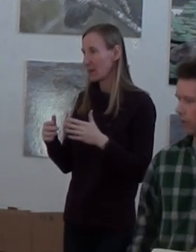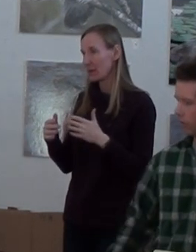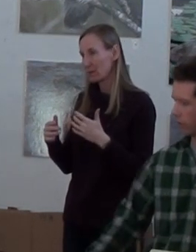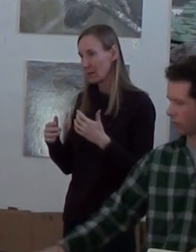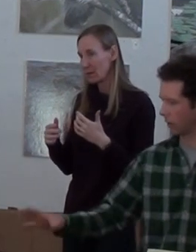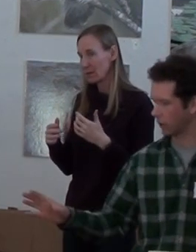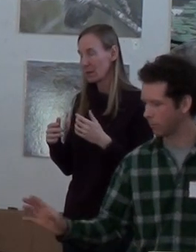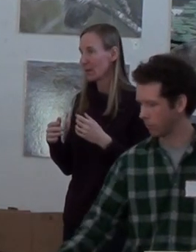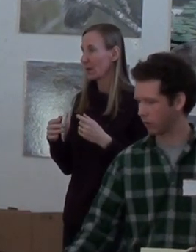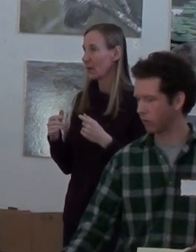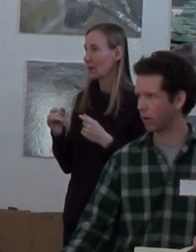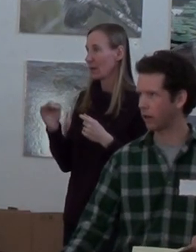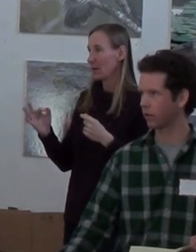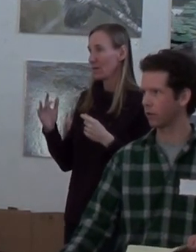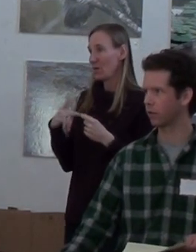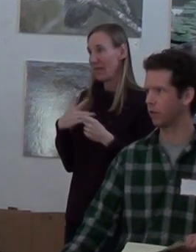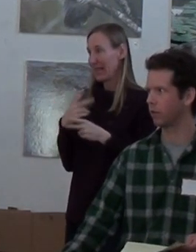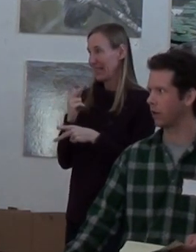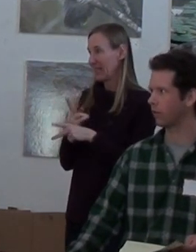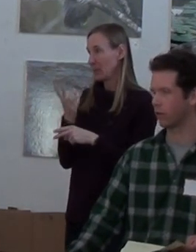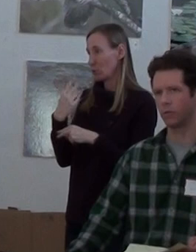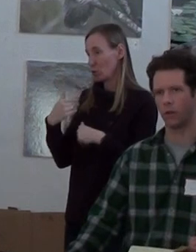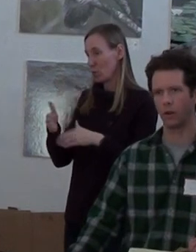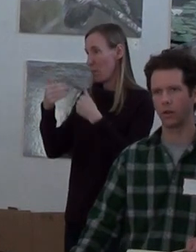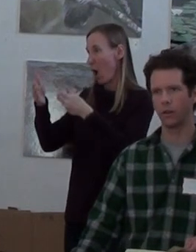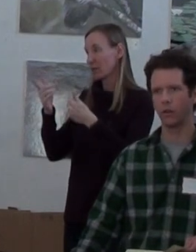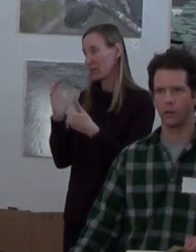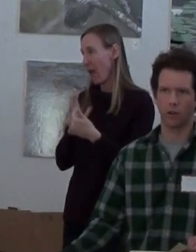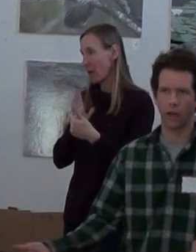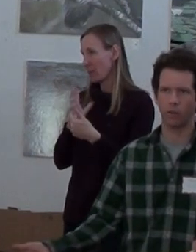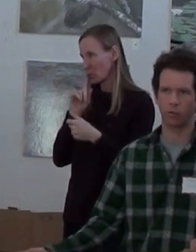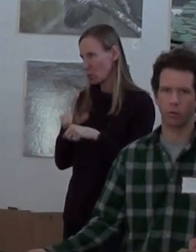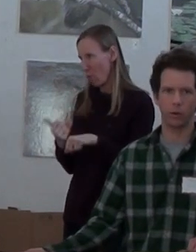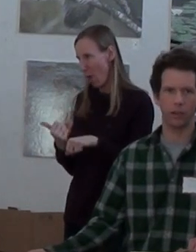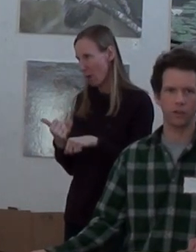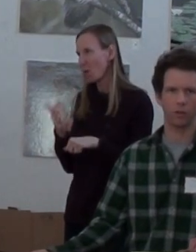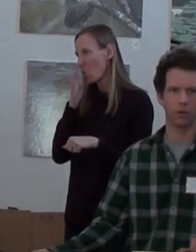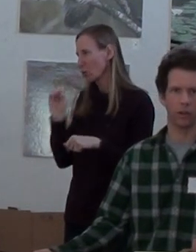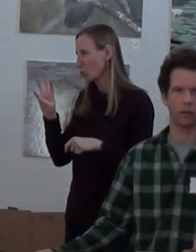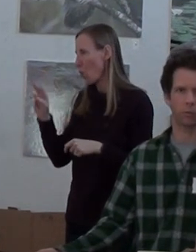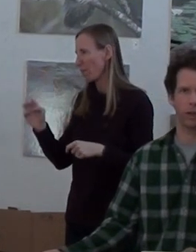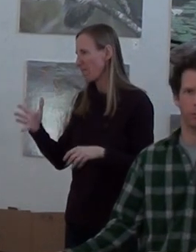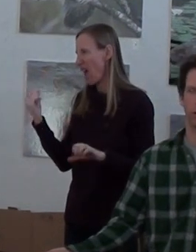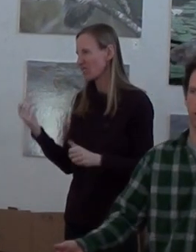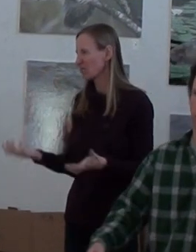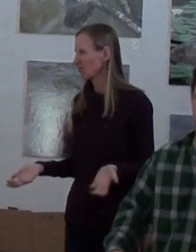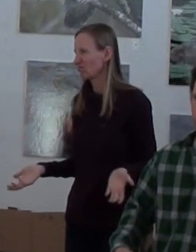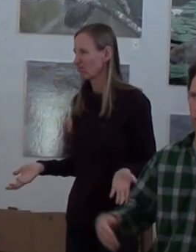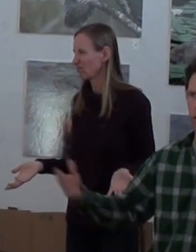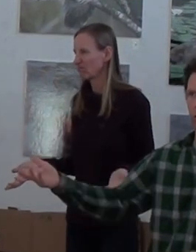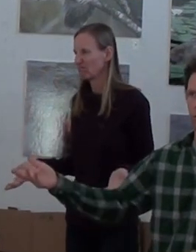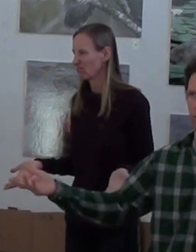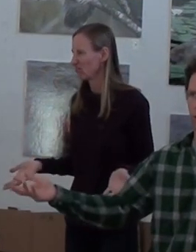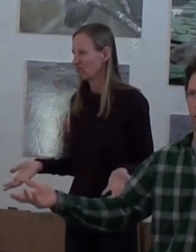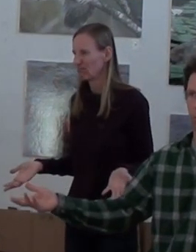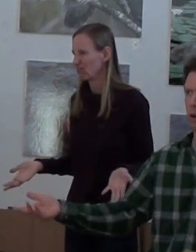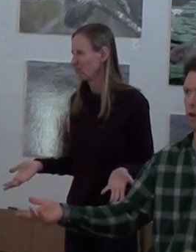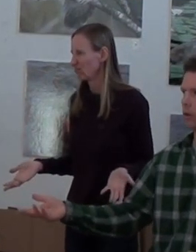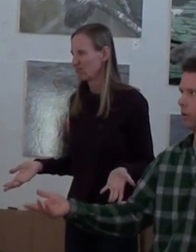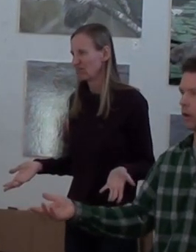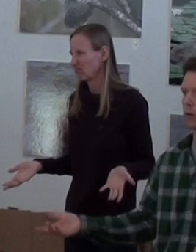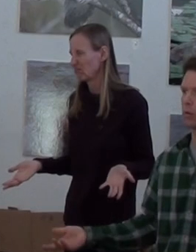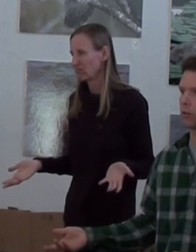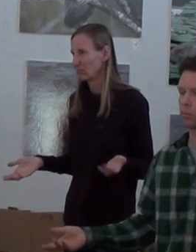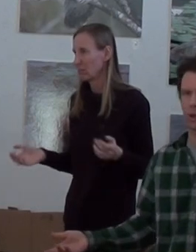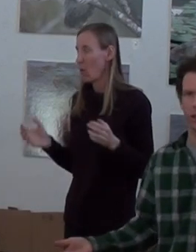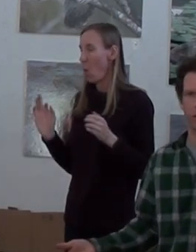So if you're just going to keep them in two boxes and you do that too long, you're going to have a swarming issue early in the spring. Or you know, if you see that, oh, wow,